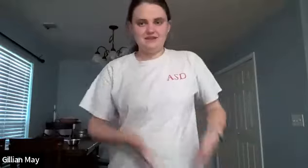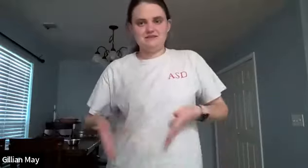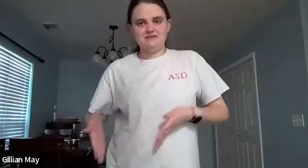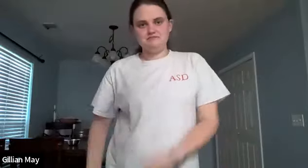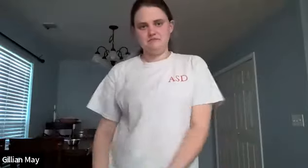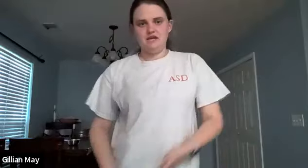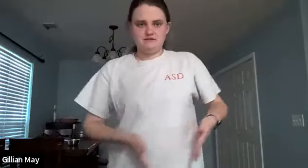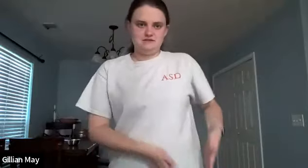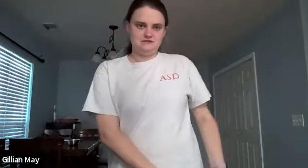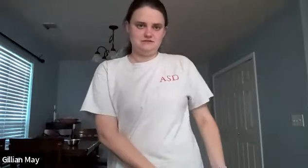legs, pants.